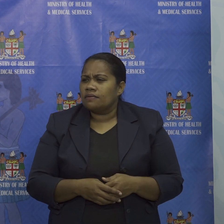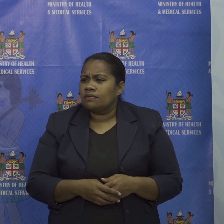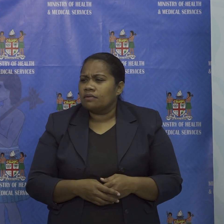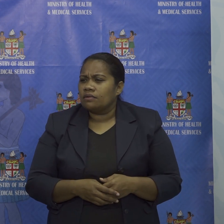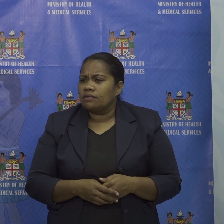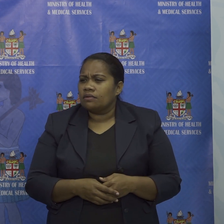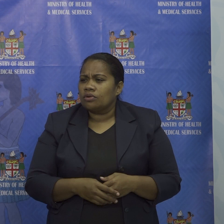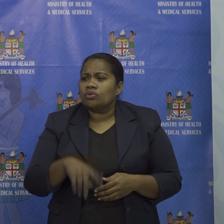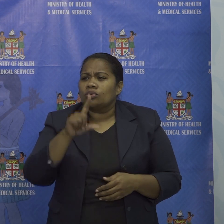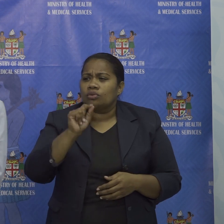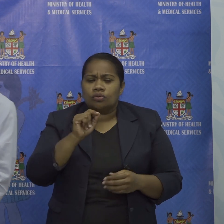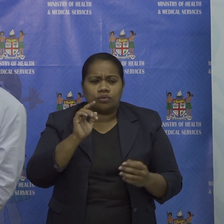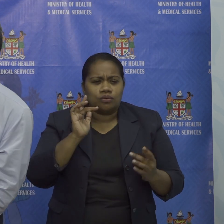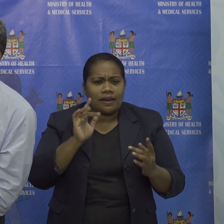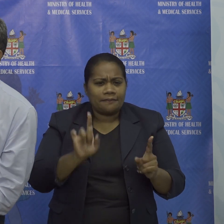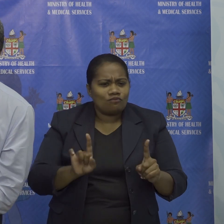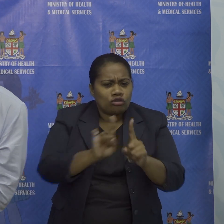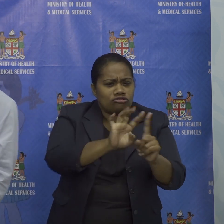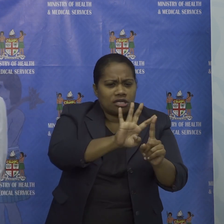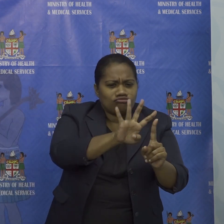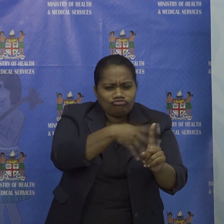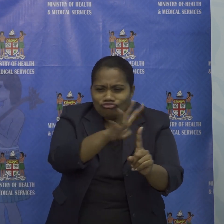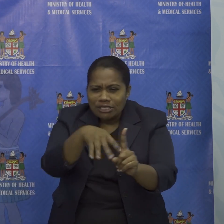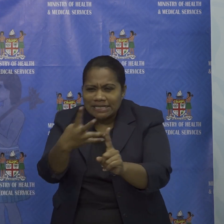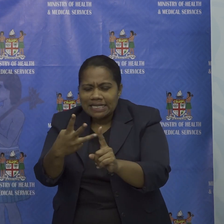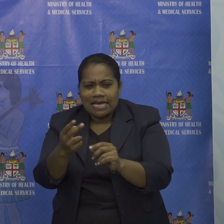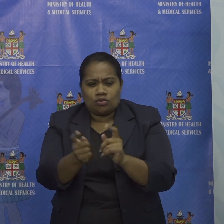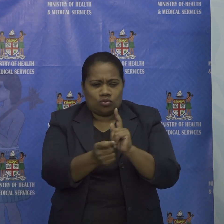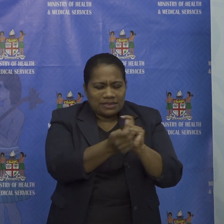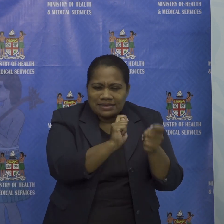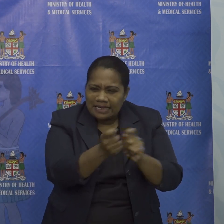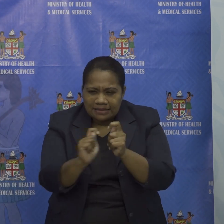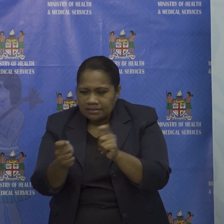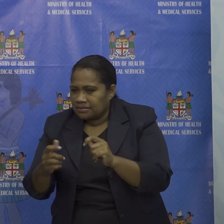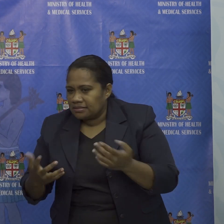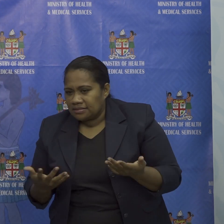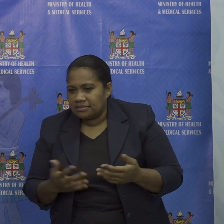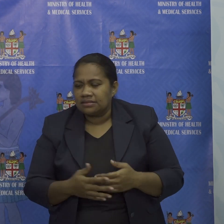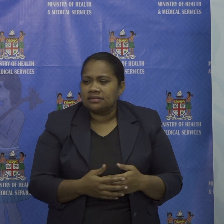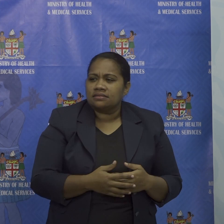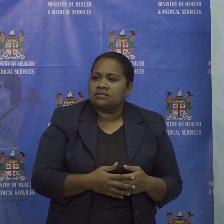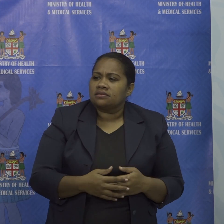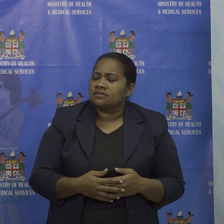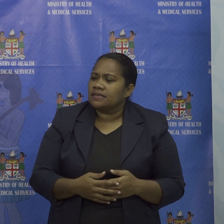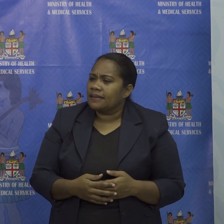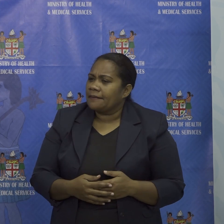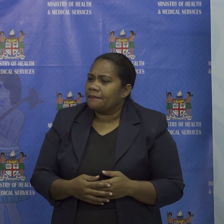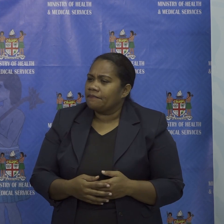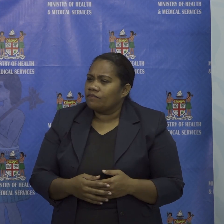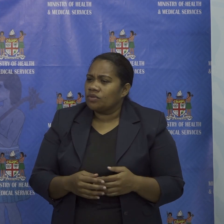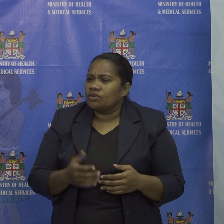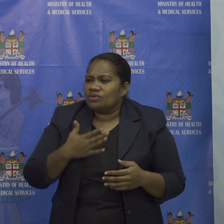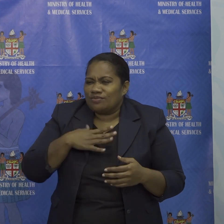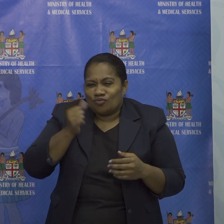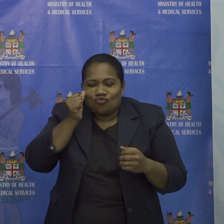do contact tracing and also testing, in order for you to be comfortable as to where we are right